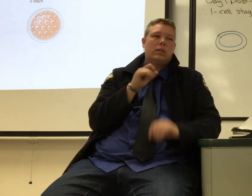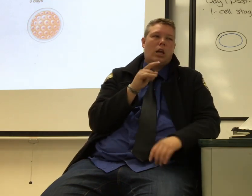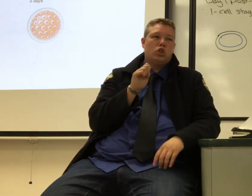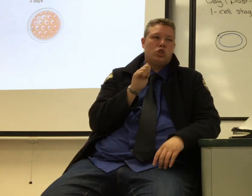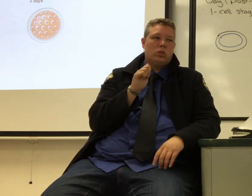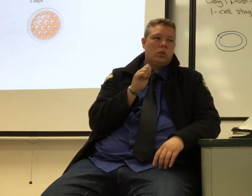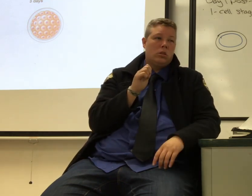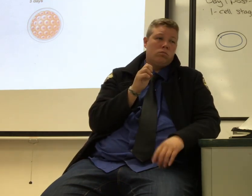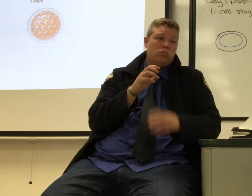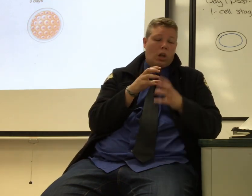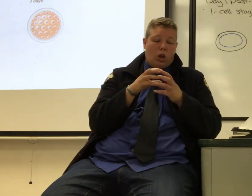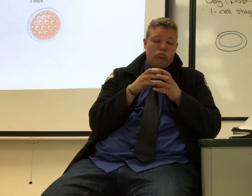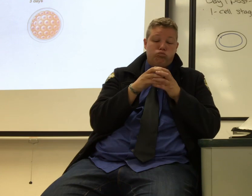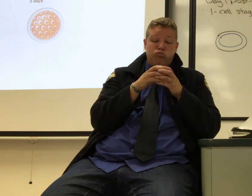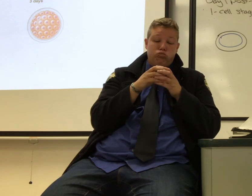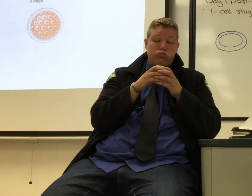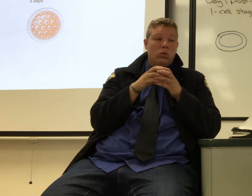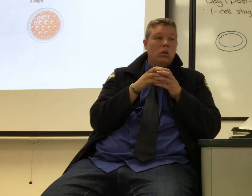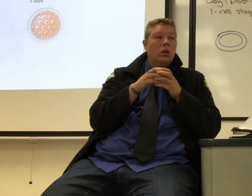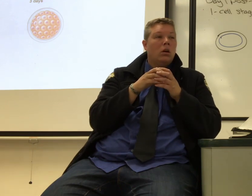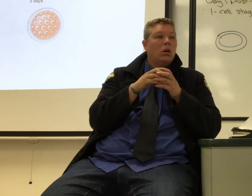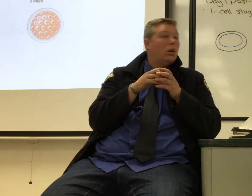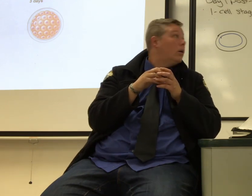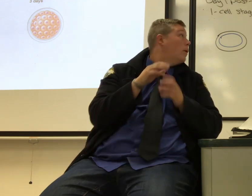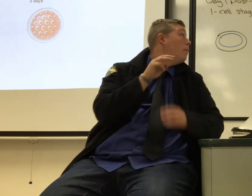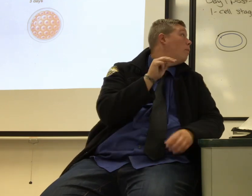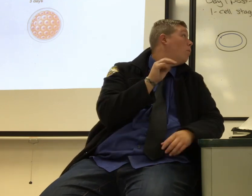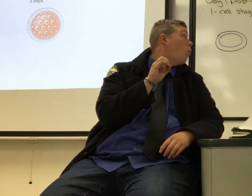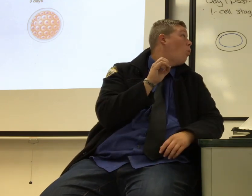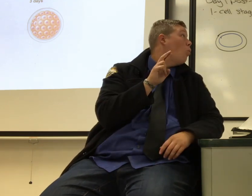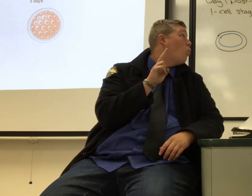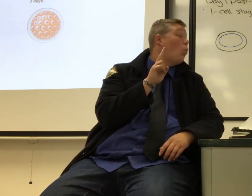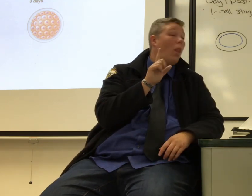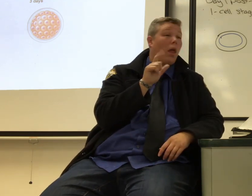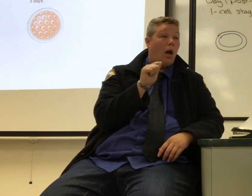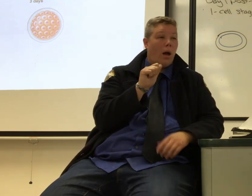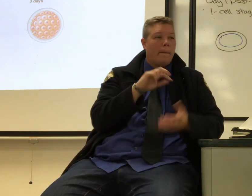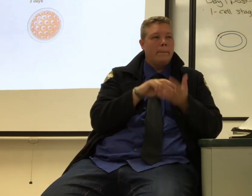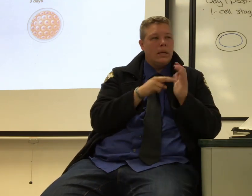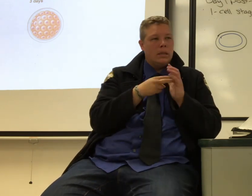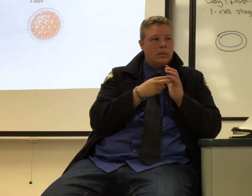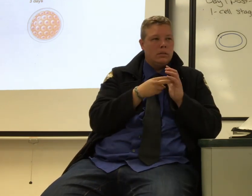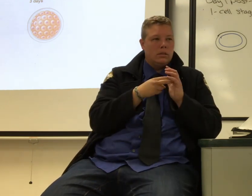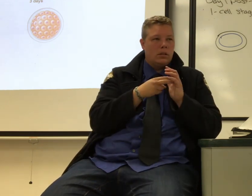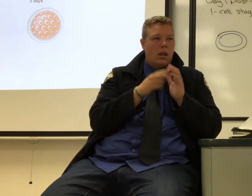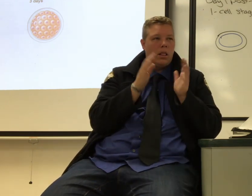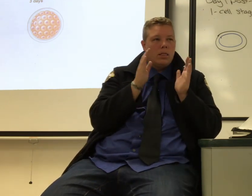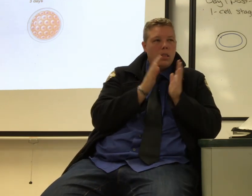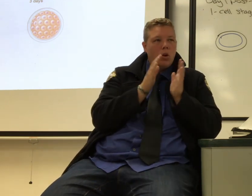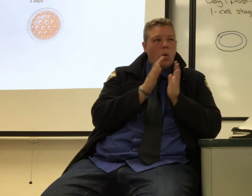It's just a ball of cells. Morula means little mulberry, solid ball of cells.